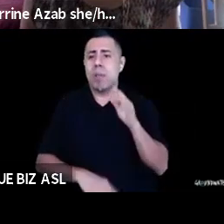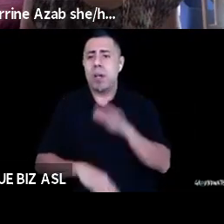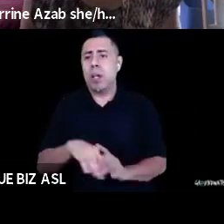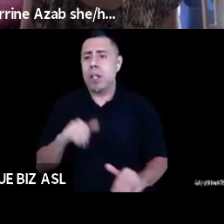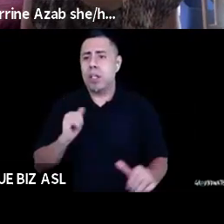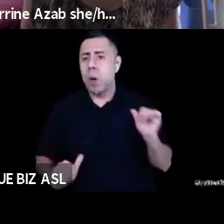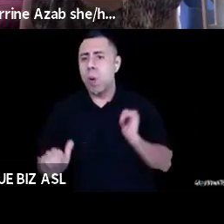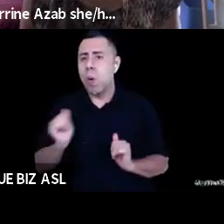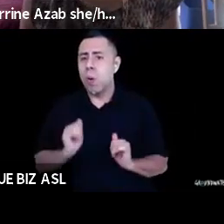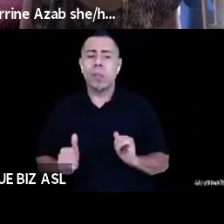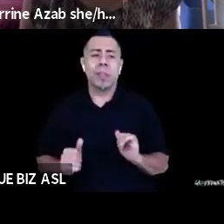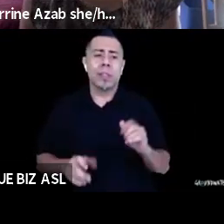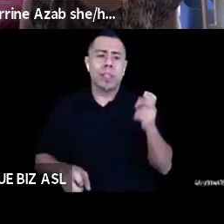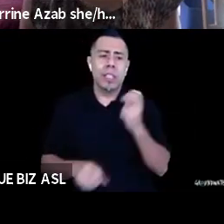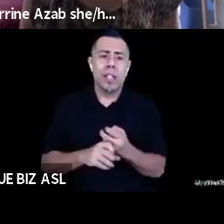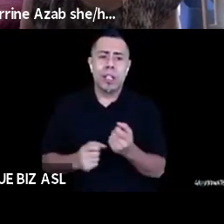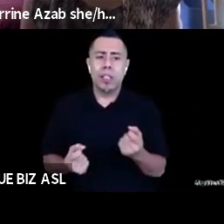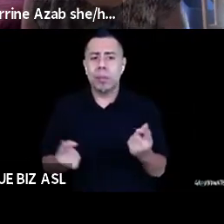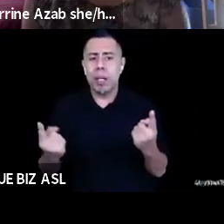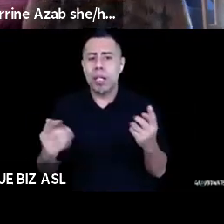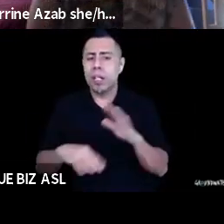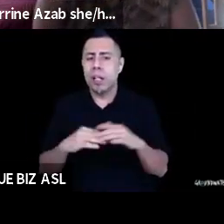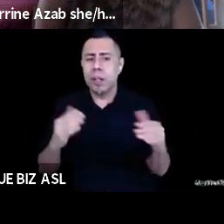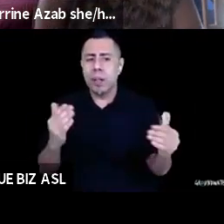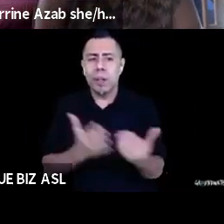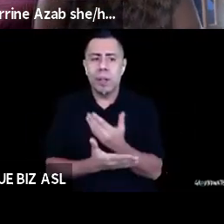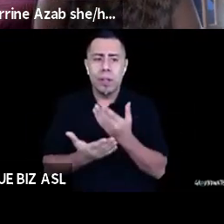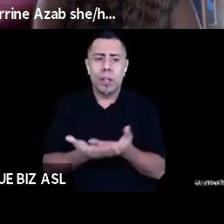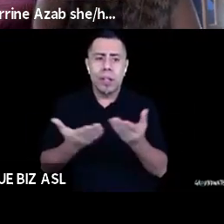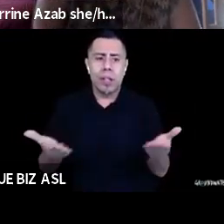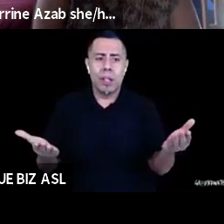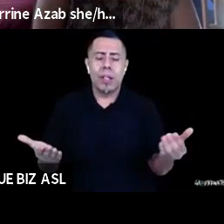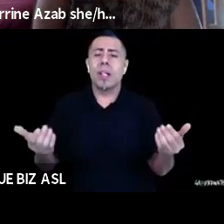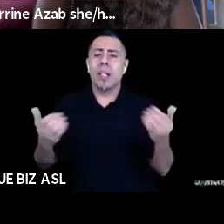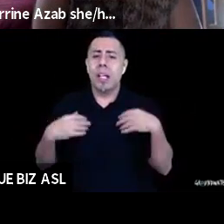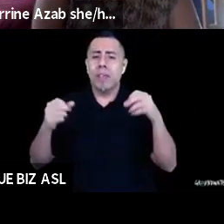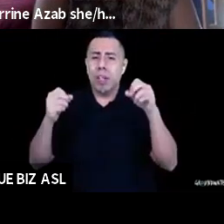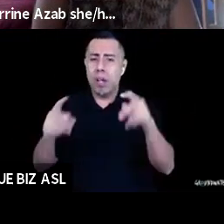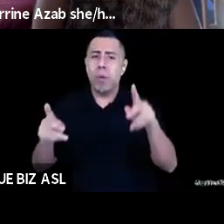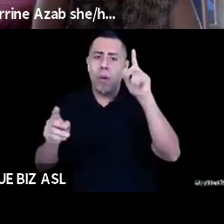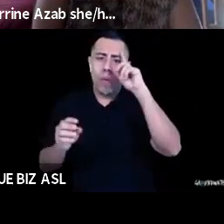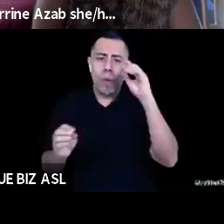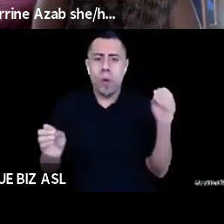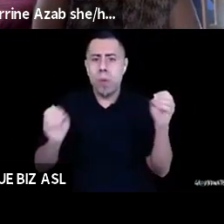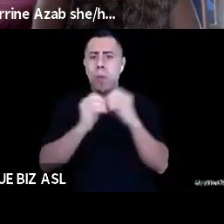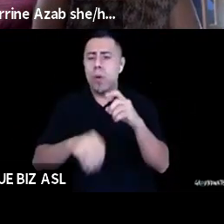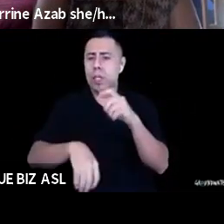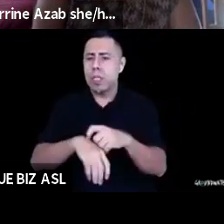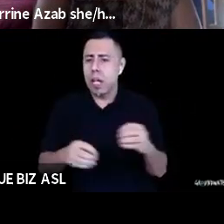and, you know, all of that. So there's the opportunity of having more time and, and space to reflect, but then there's also,